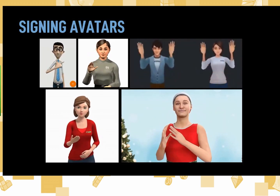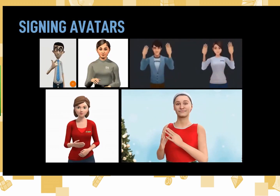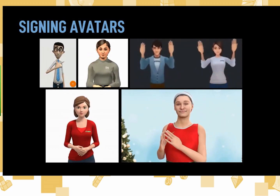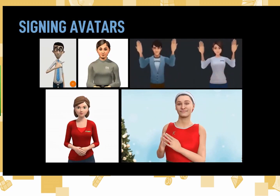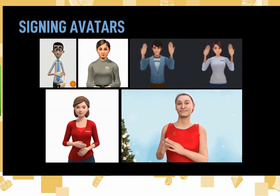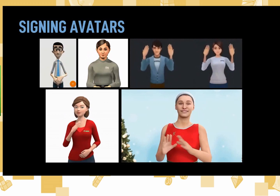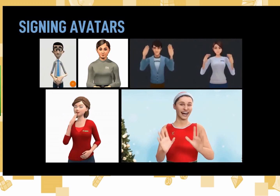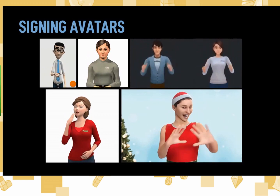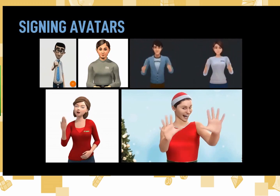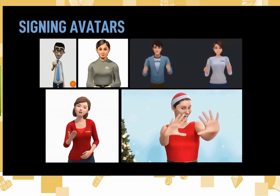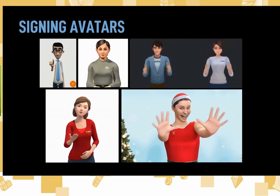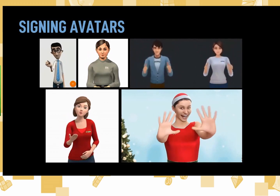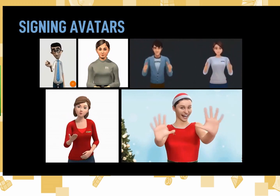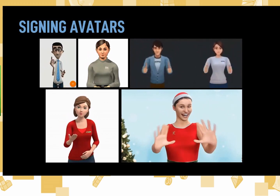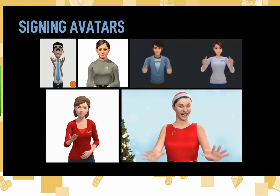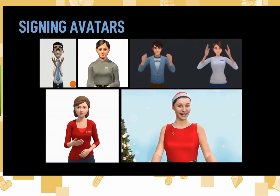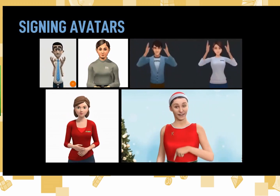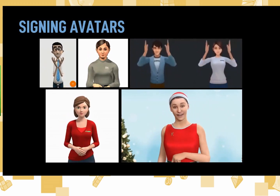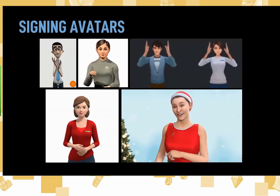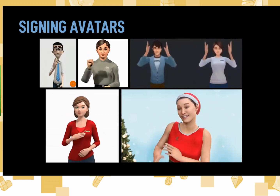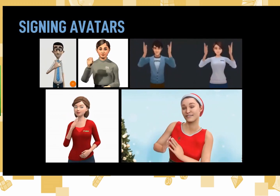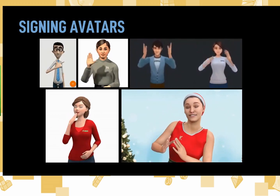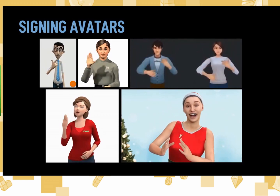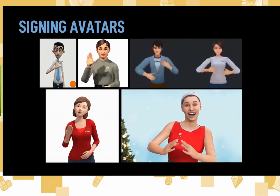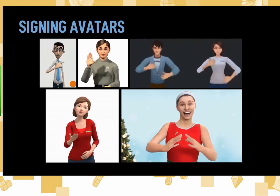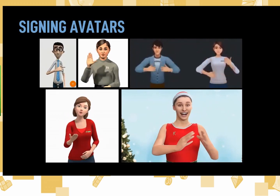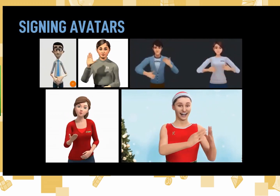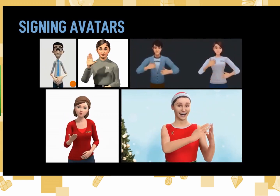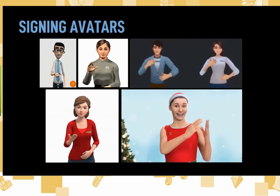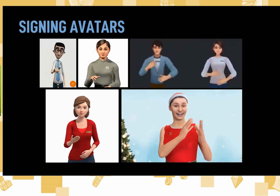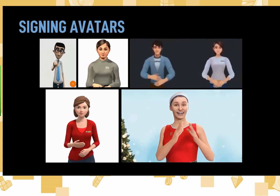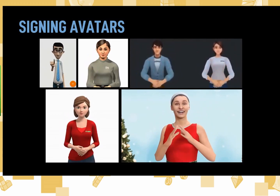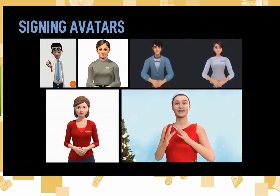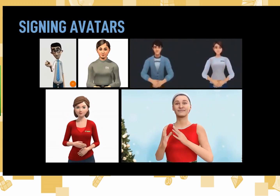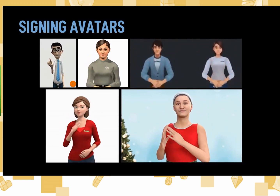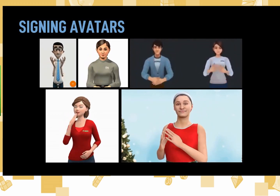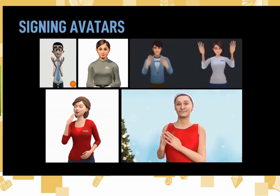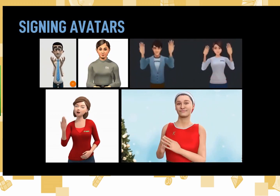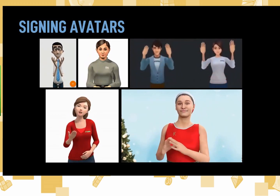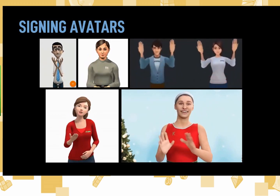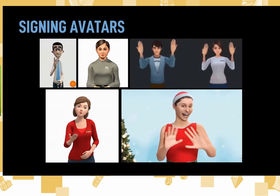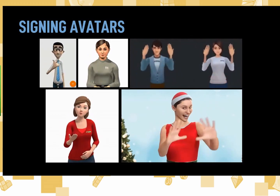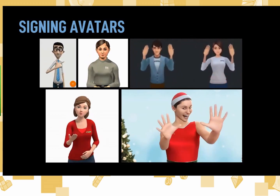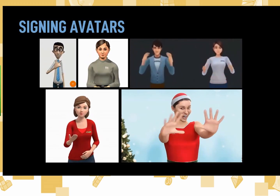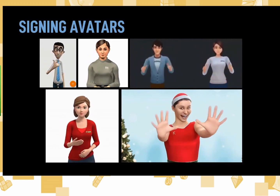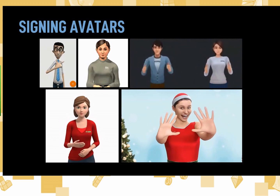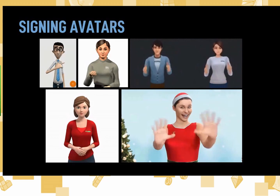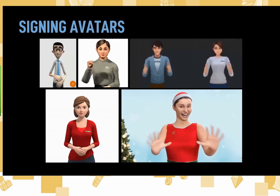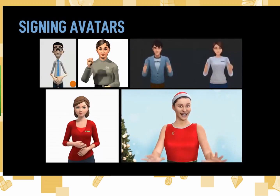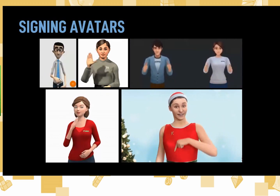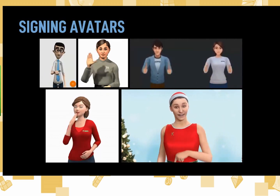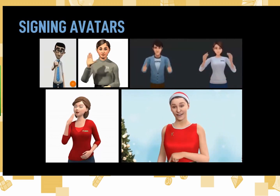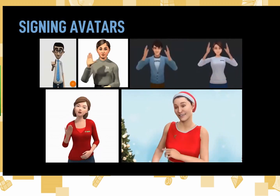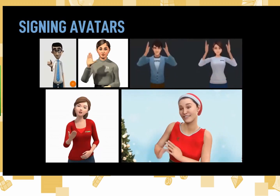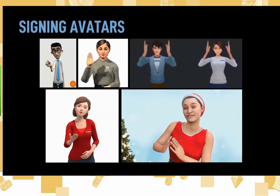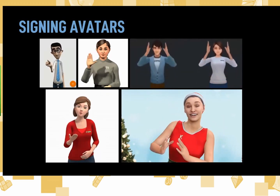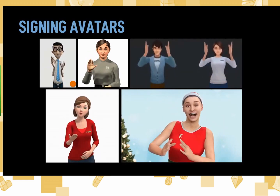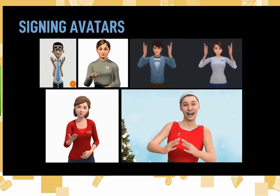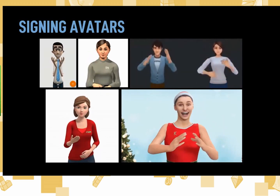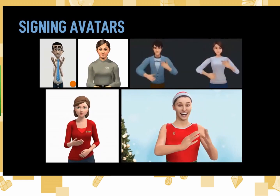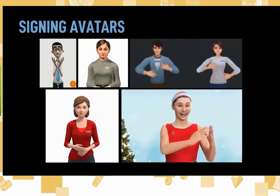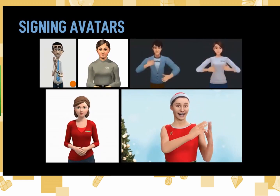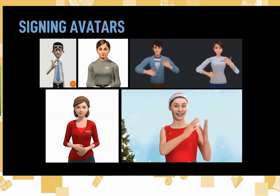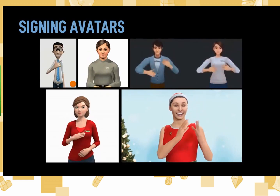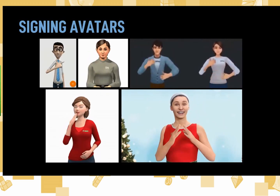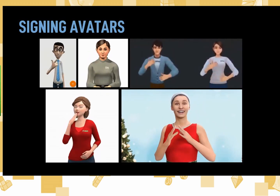graphics getting better, the animation's getting better, and there are a few high-quality avatars that popped up in recent years, and that sparked